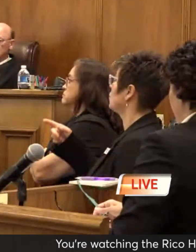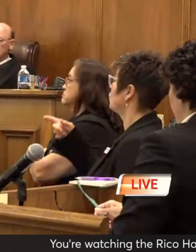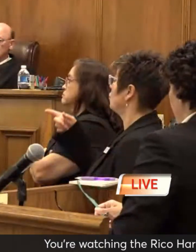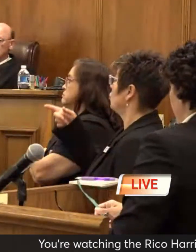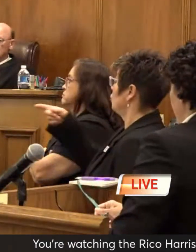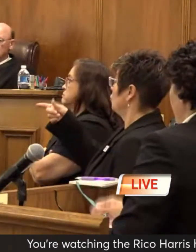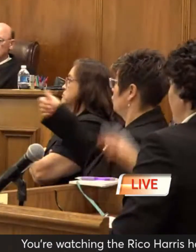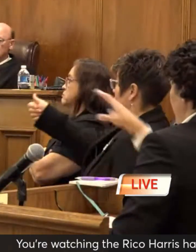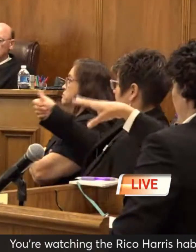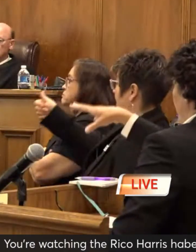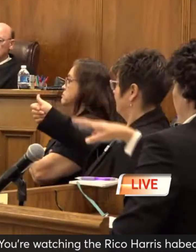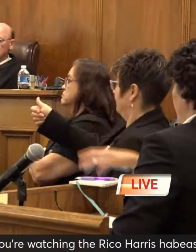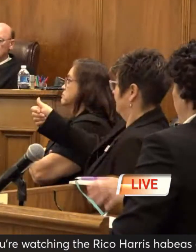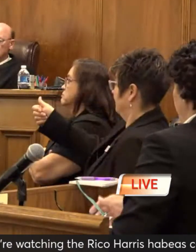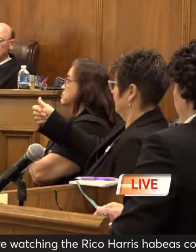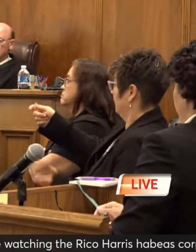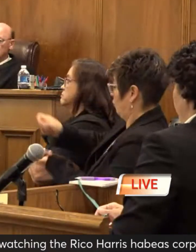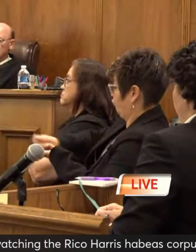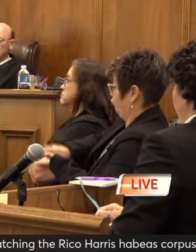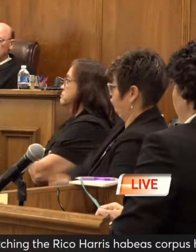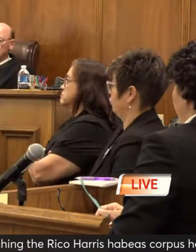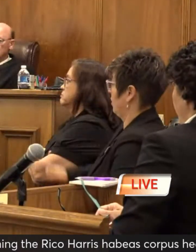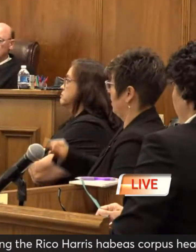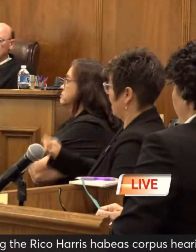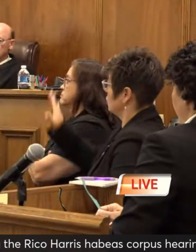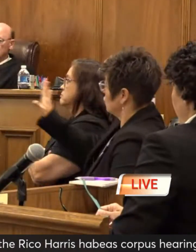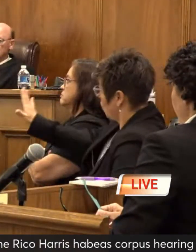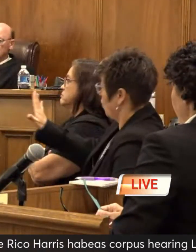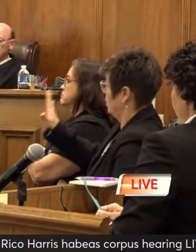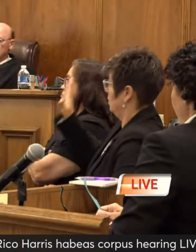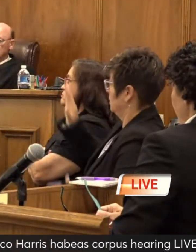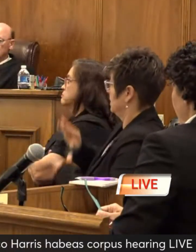previously. These are your words.